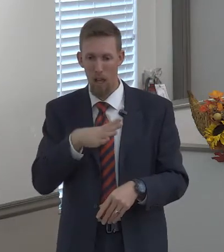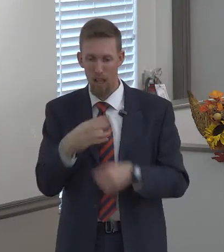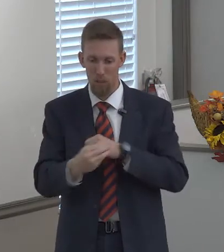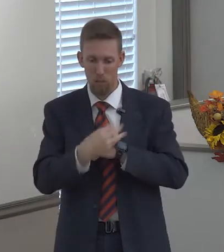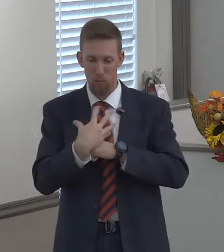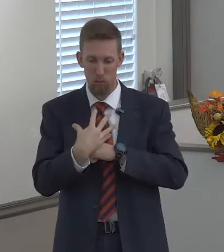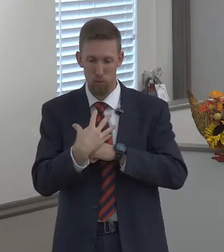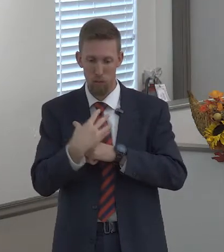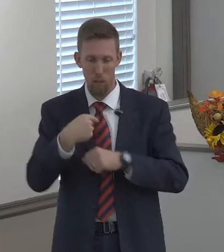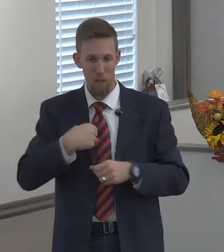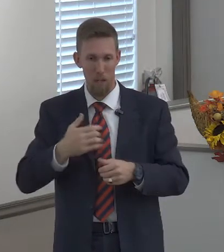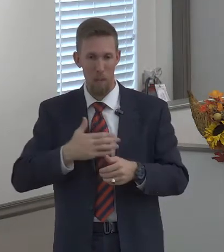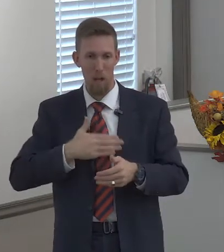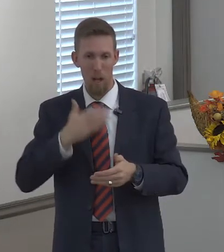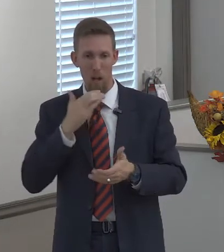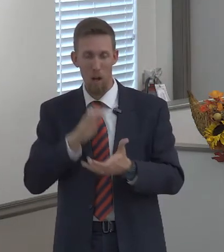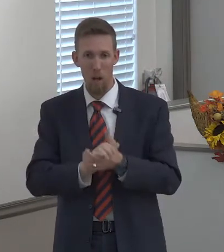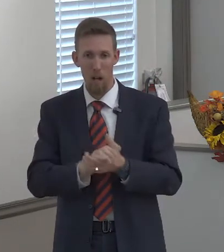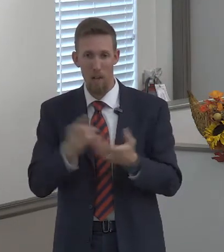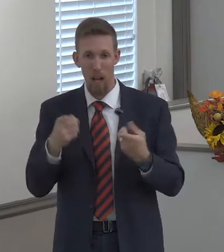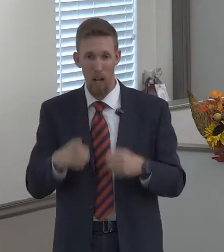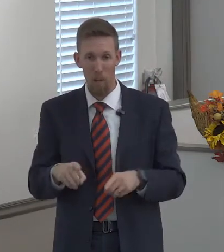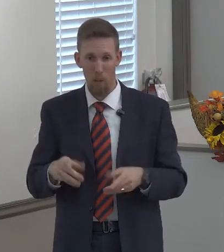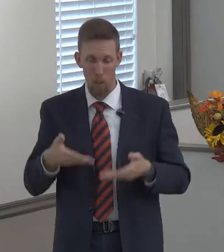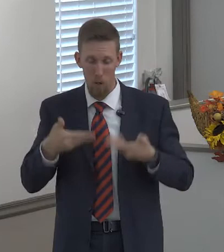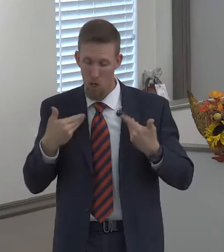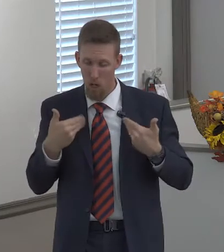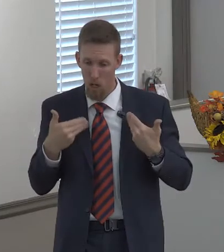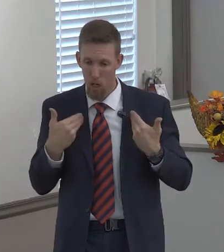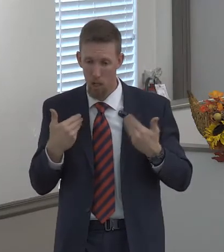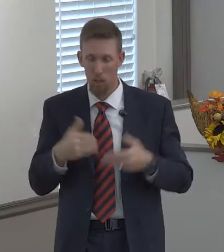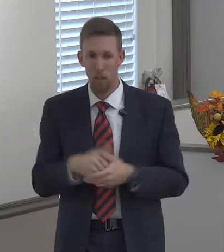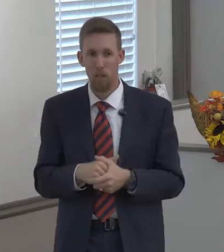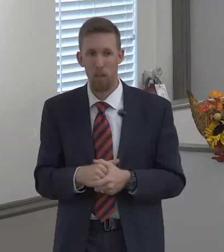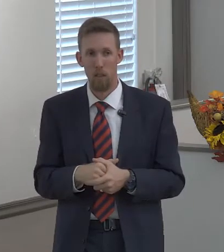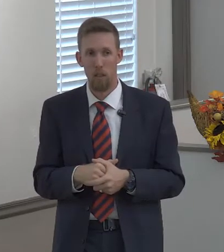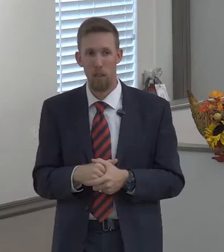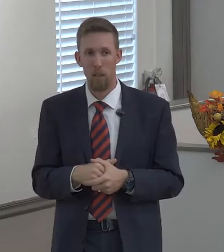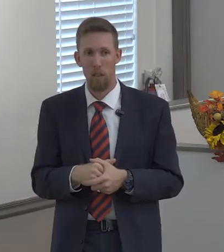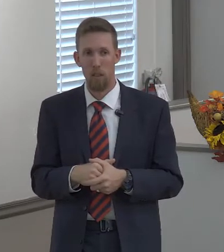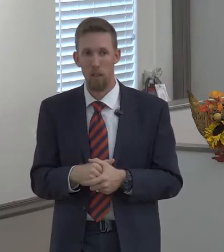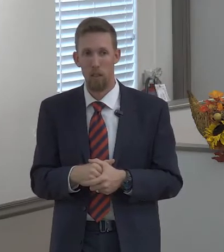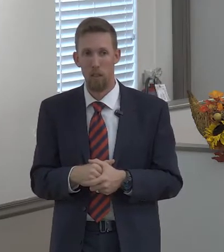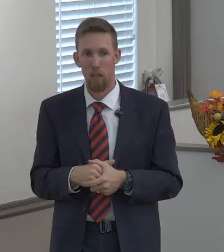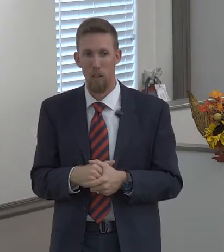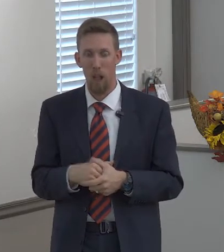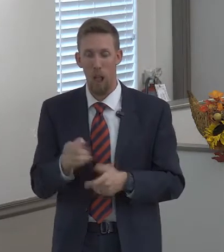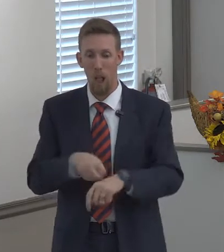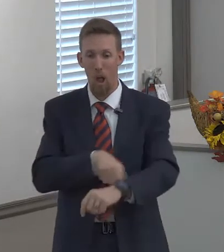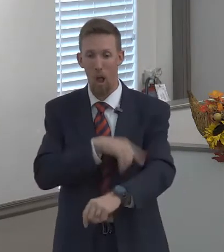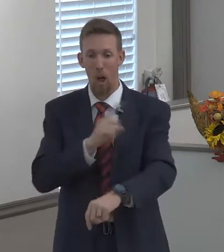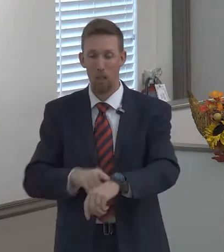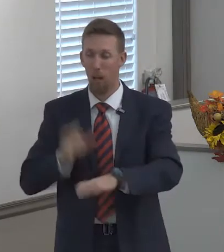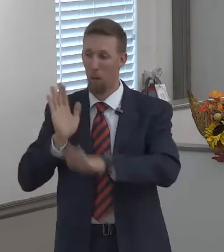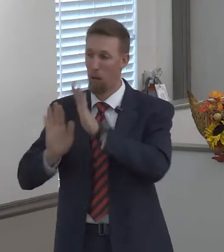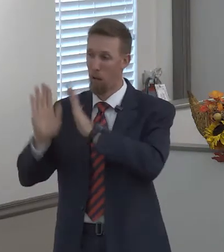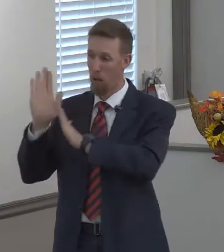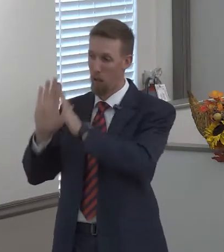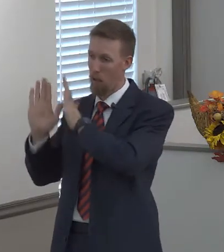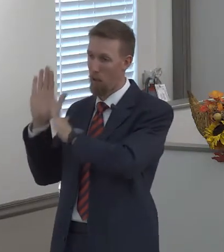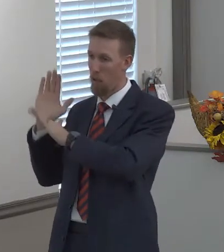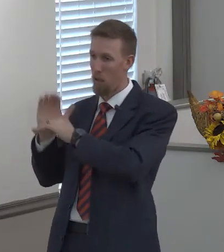Get yourself into it. Join it. You know, membership is mighty